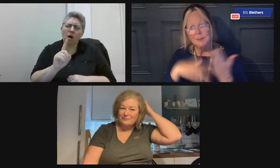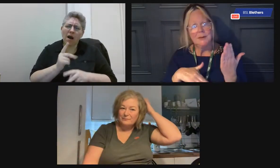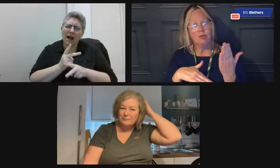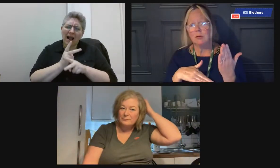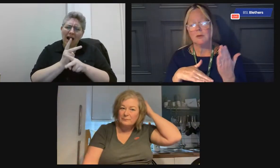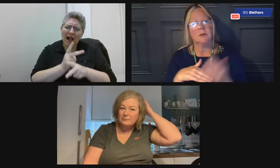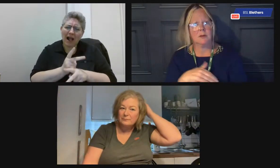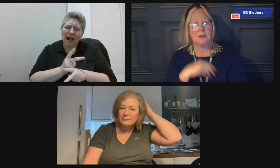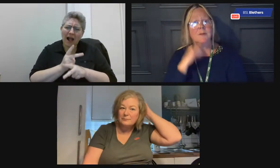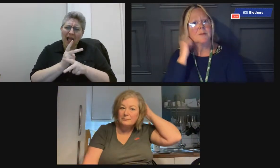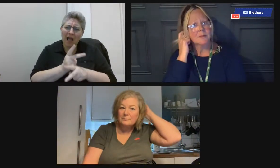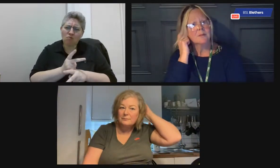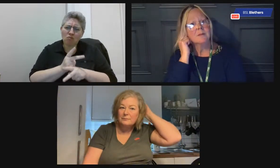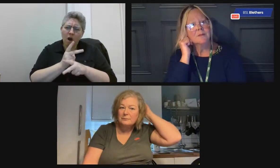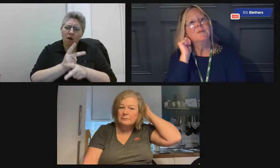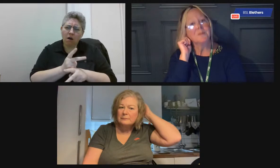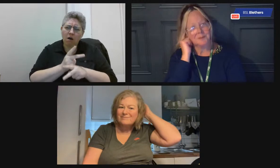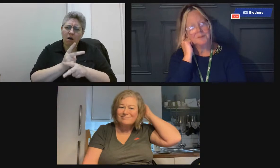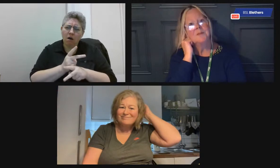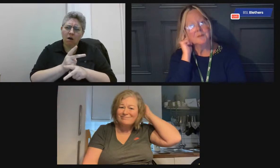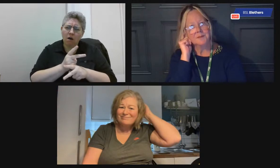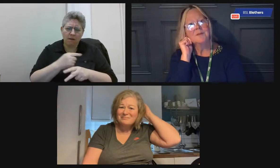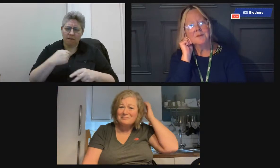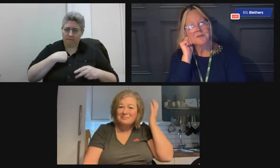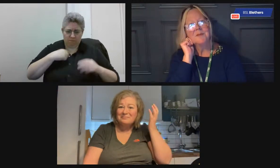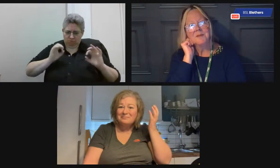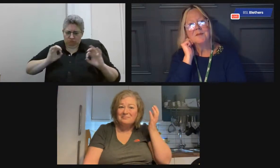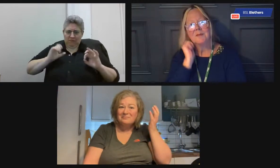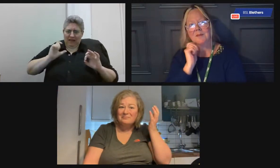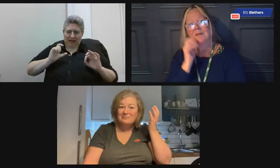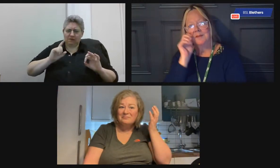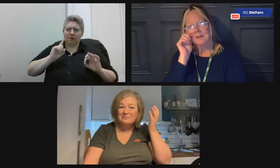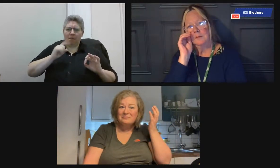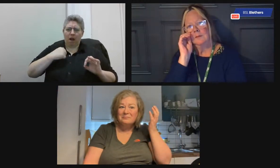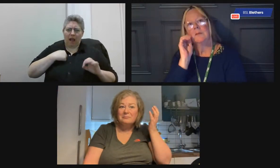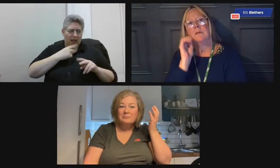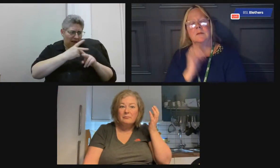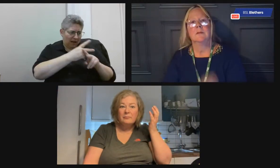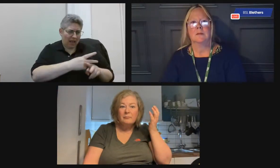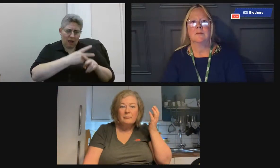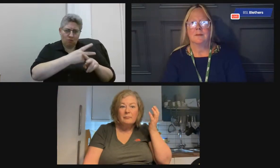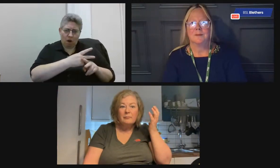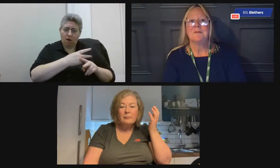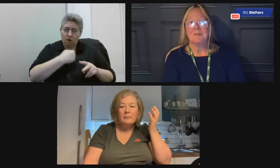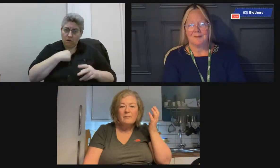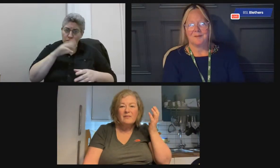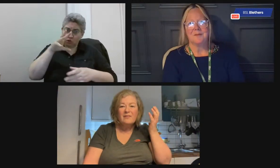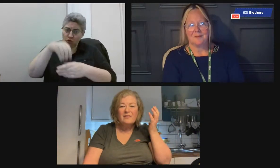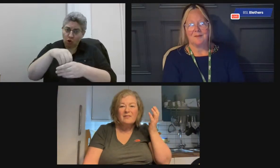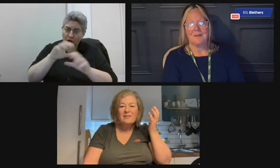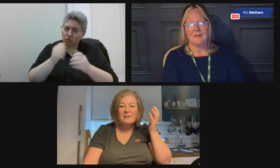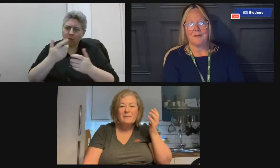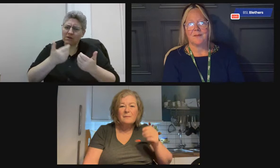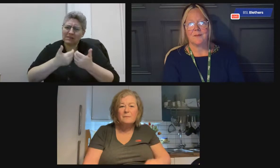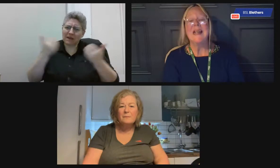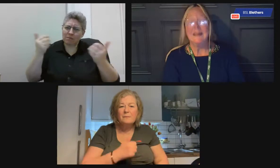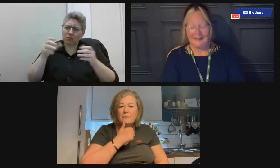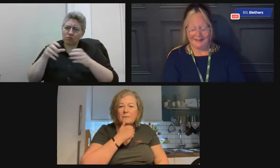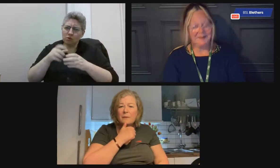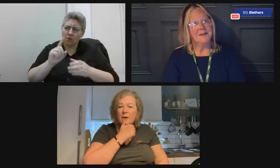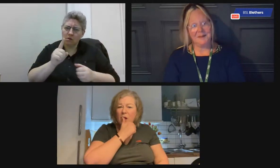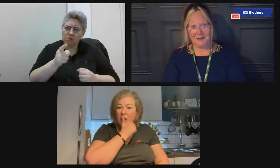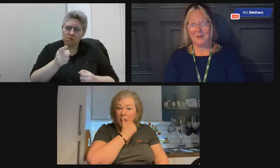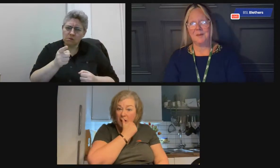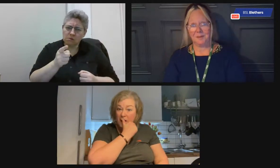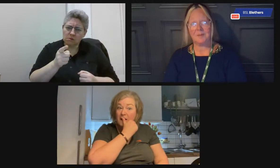or have been through the experience, and carers as well. It's really important to share that experience. Yeah, so people who haven't had cancer themselves, but